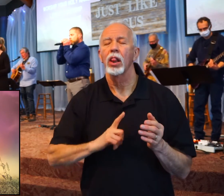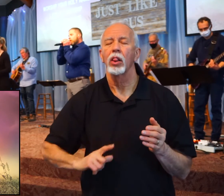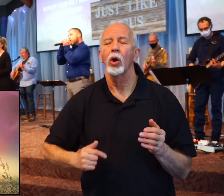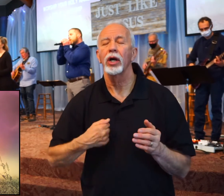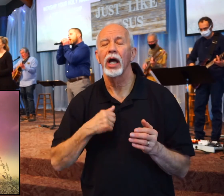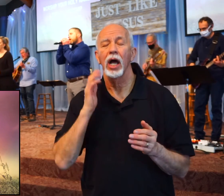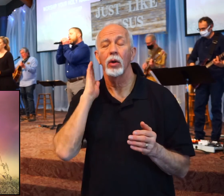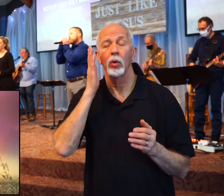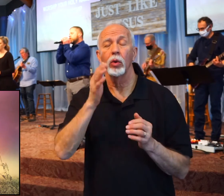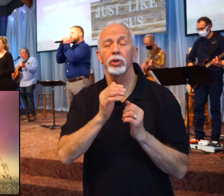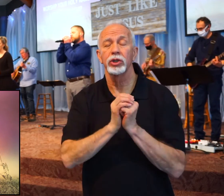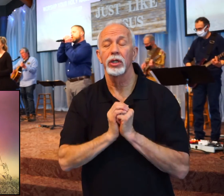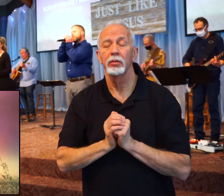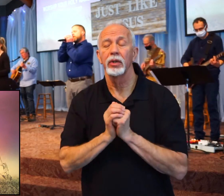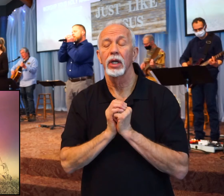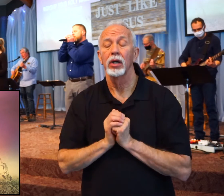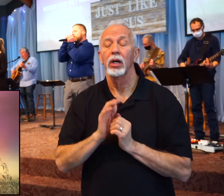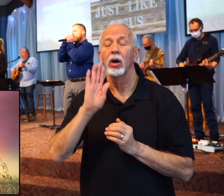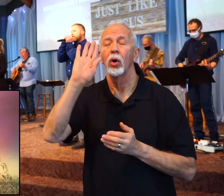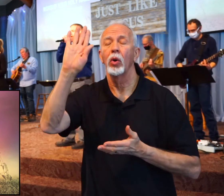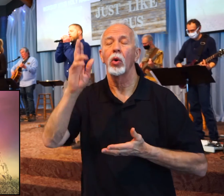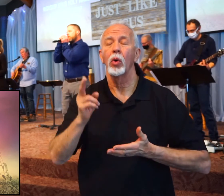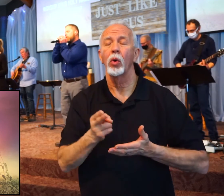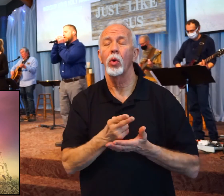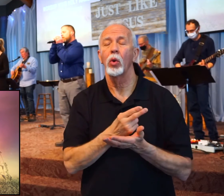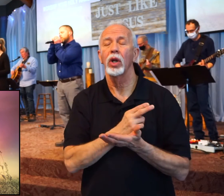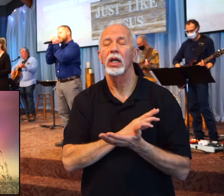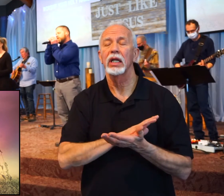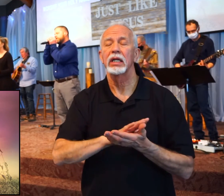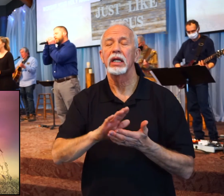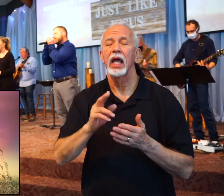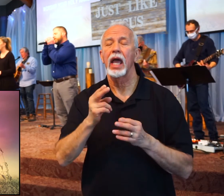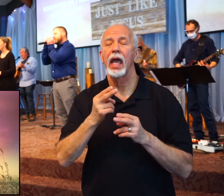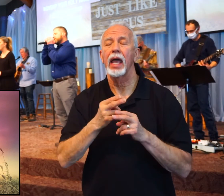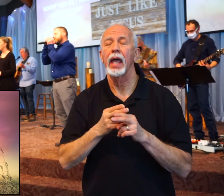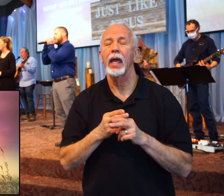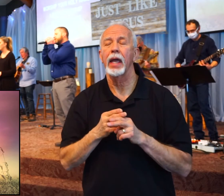name. Lord, I'll worship your holy